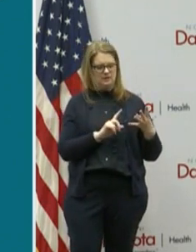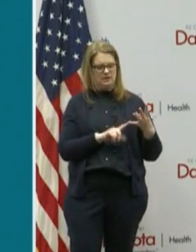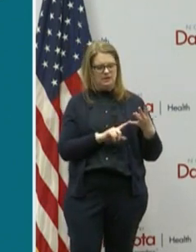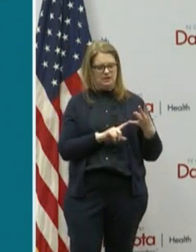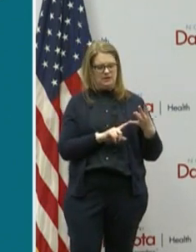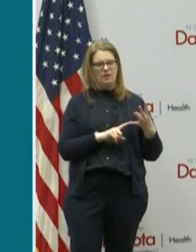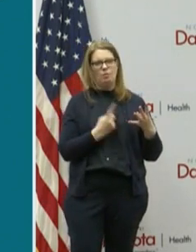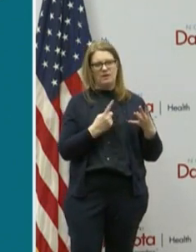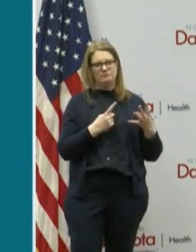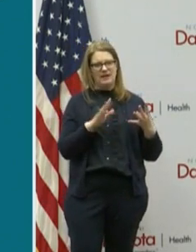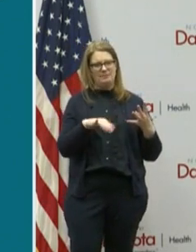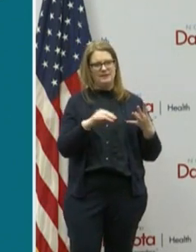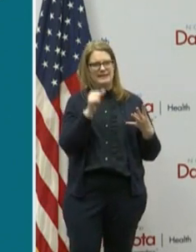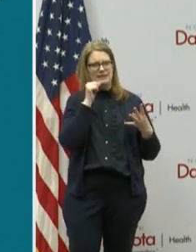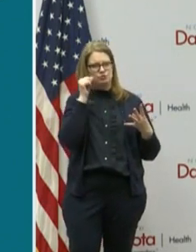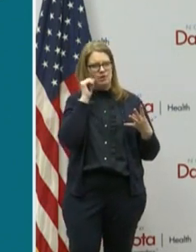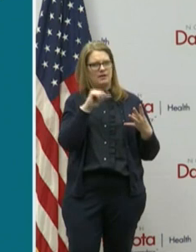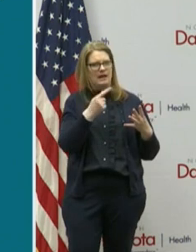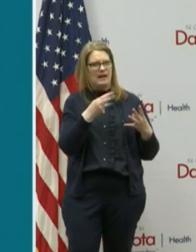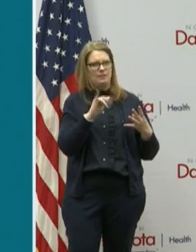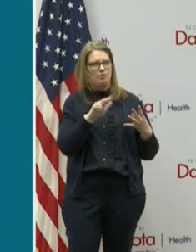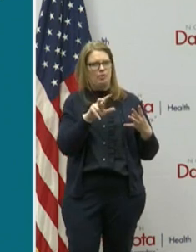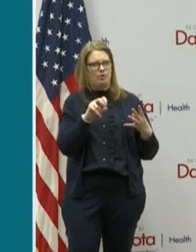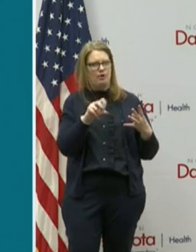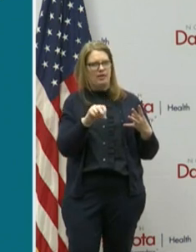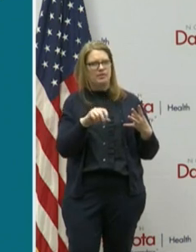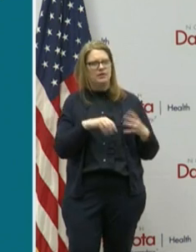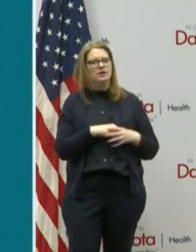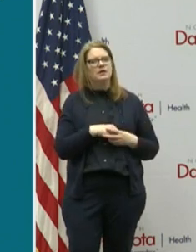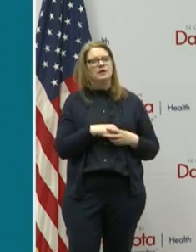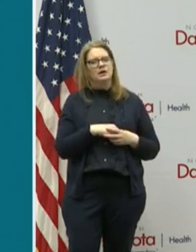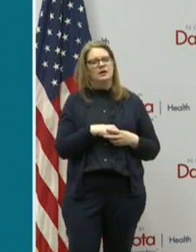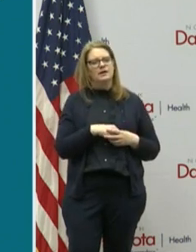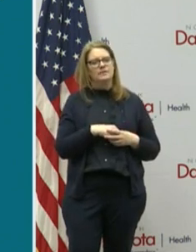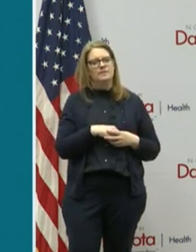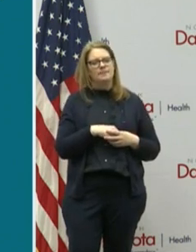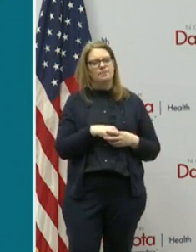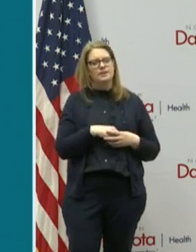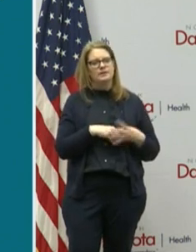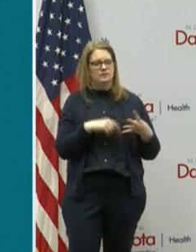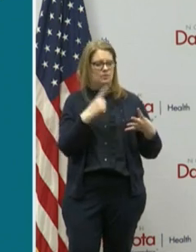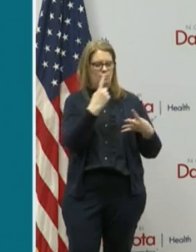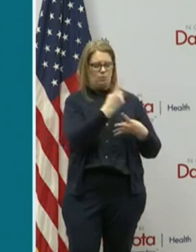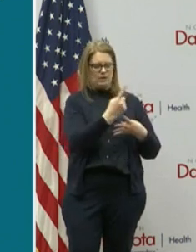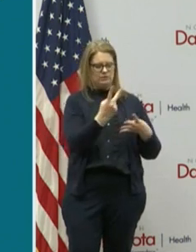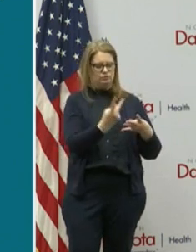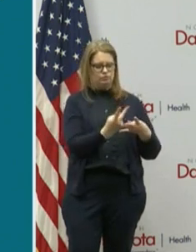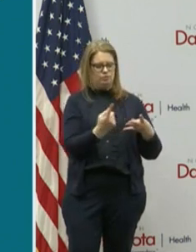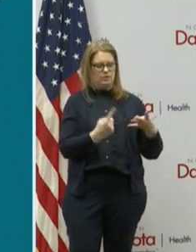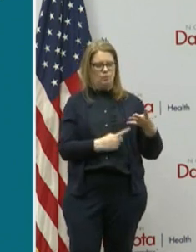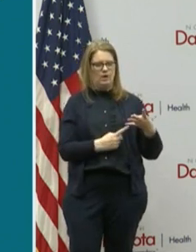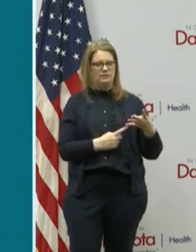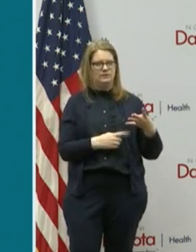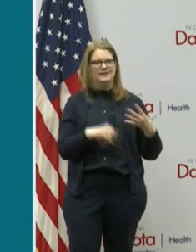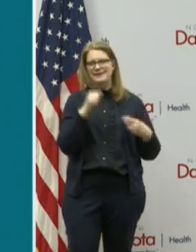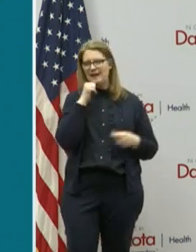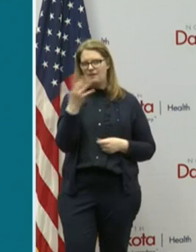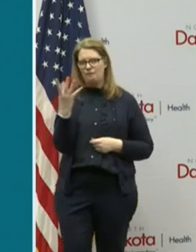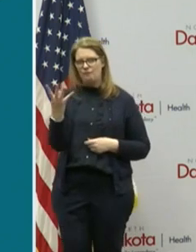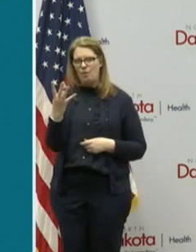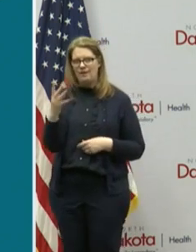occurred yesterday on April 30th. And so again, it was 1, 2, and 1 versus 4 in one